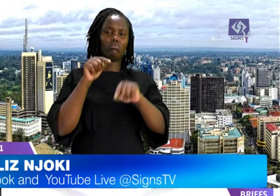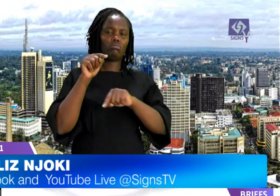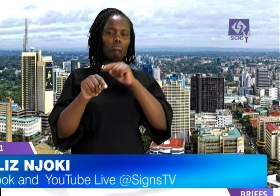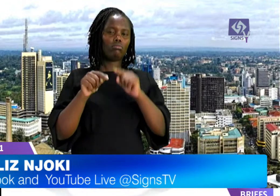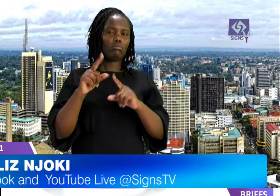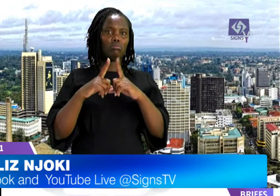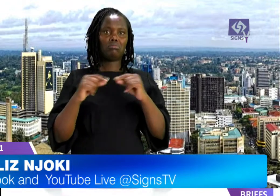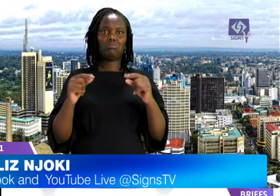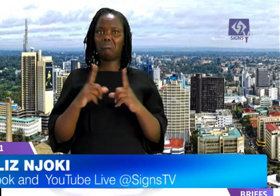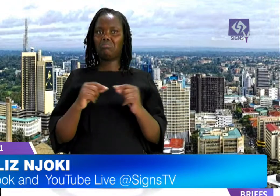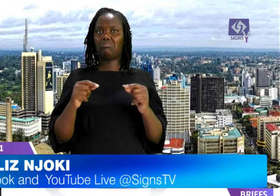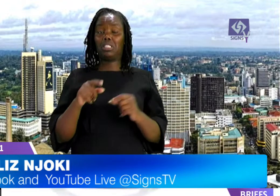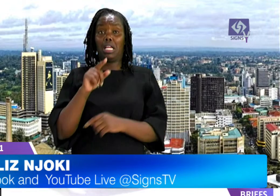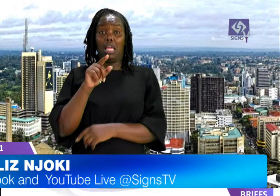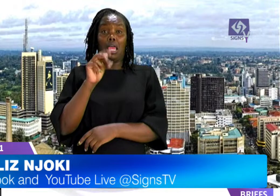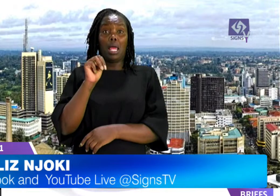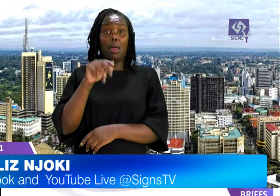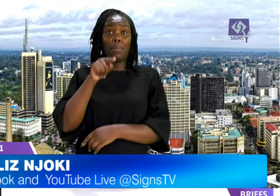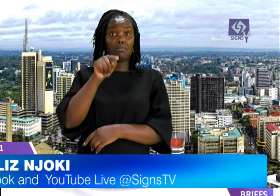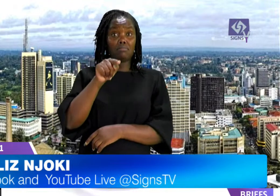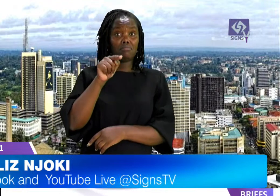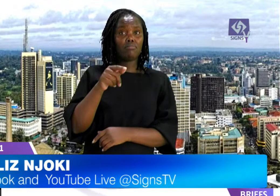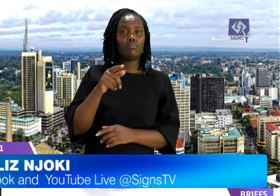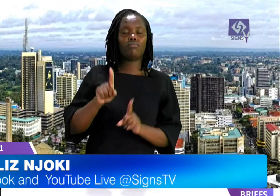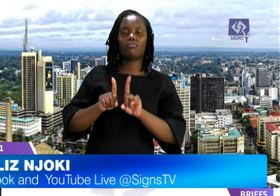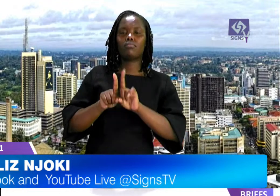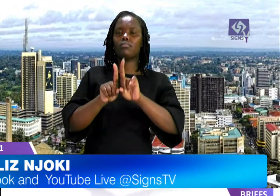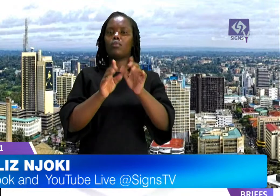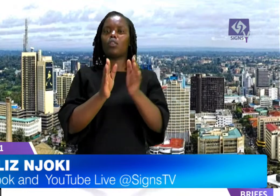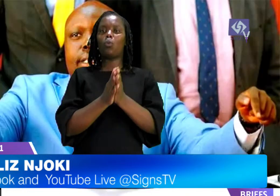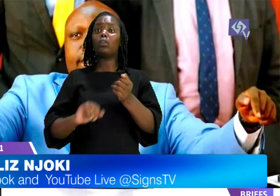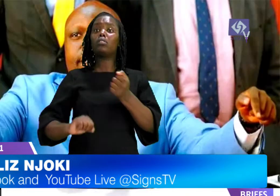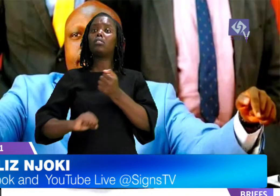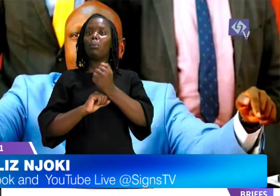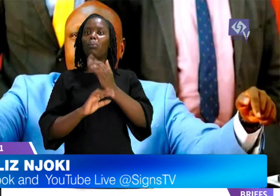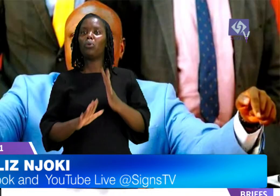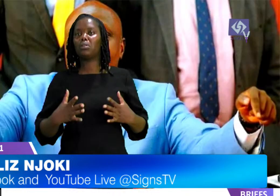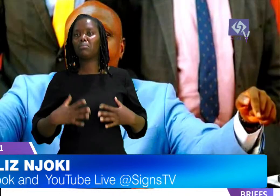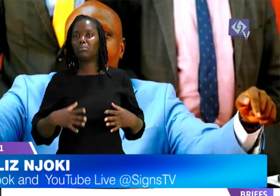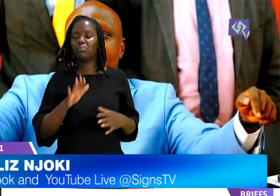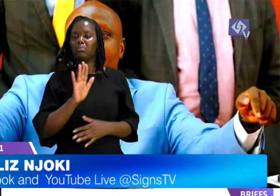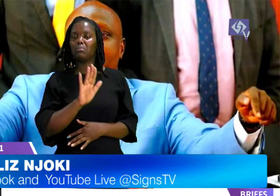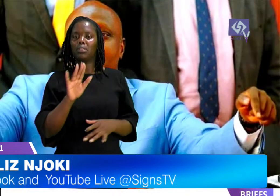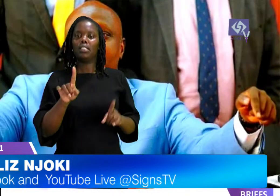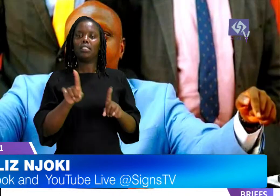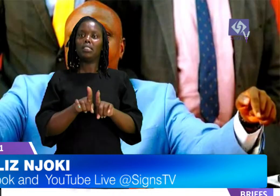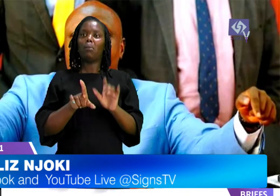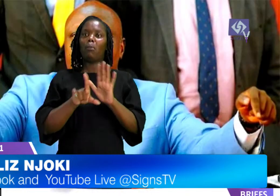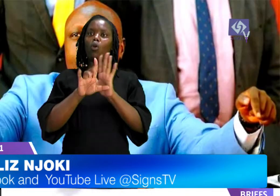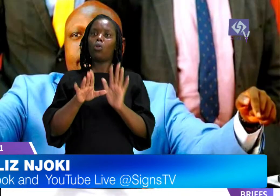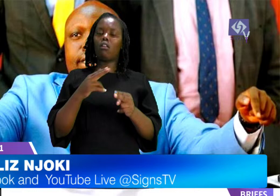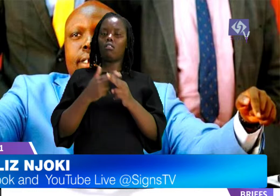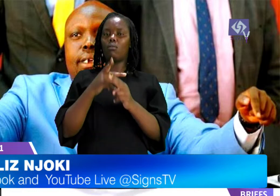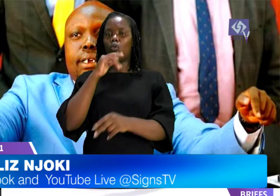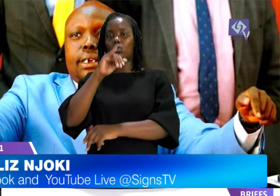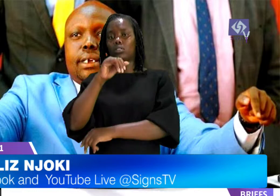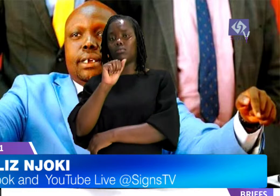Kosing was Tuesday grilled for 6 hours by Directorate of Criminal Investigation, that is